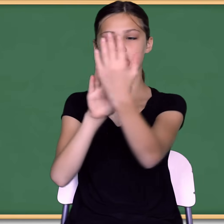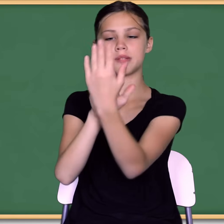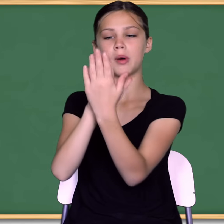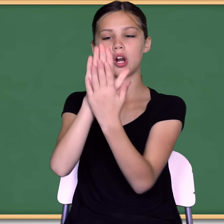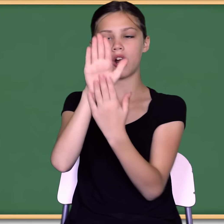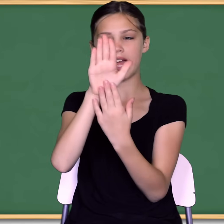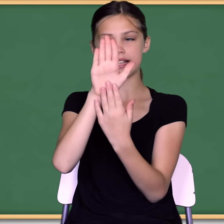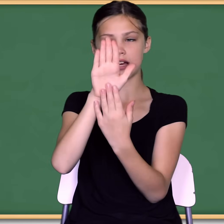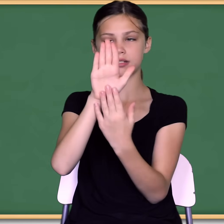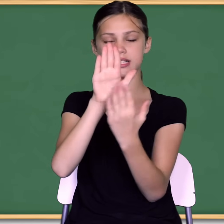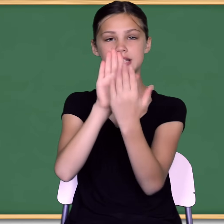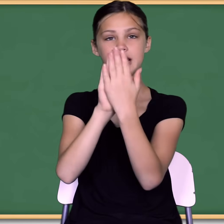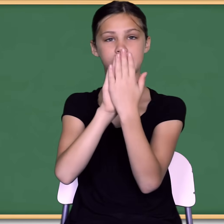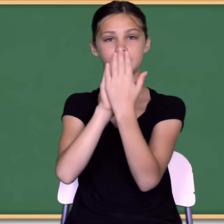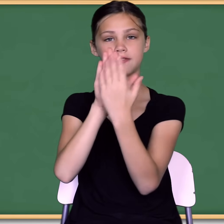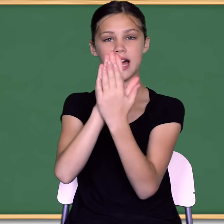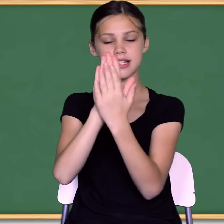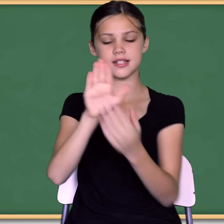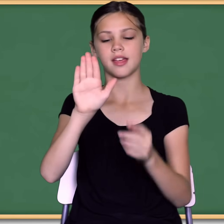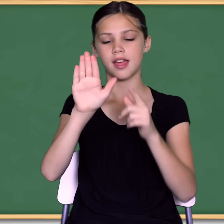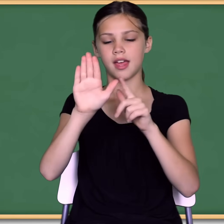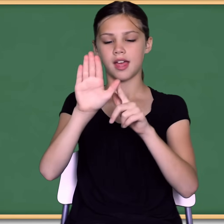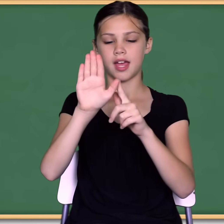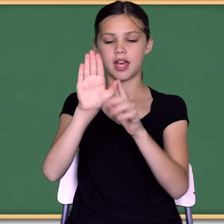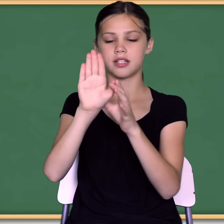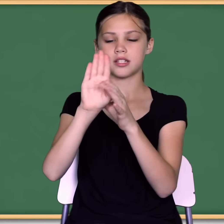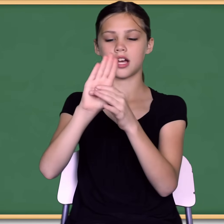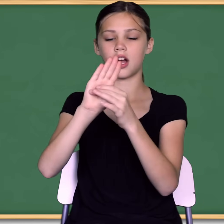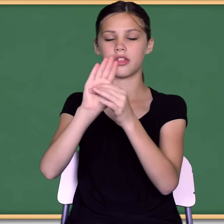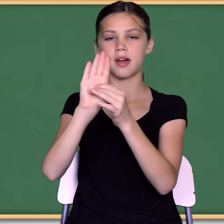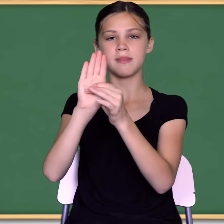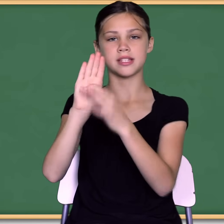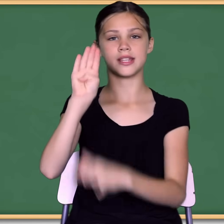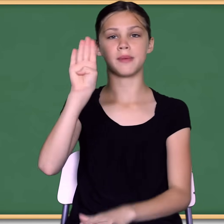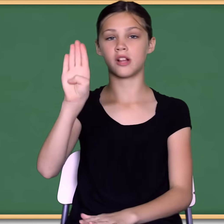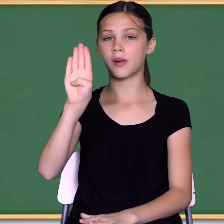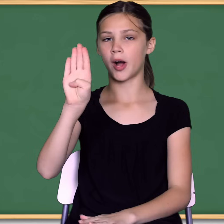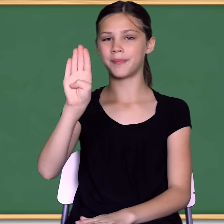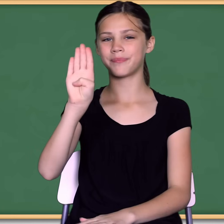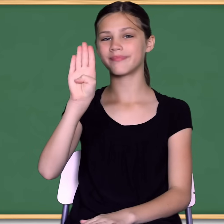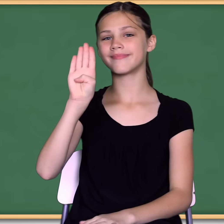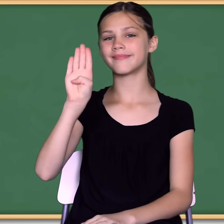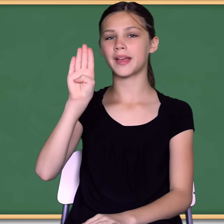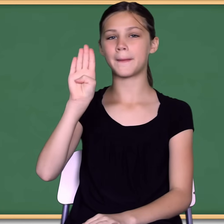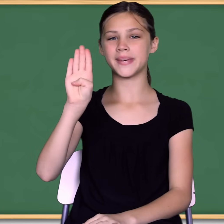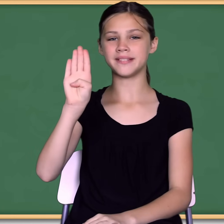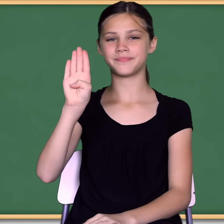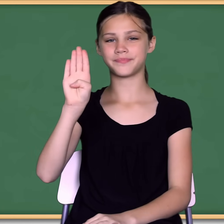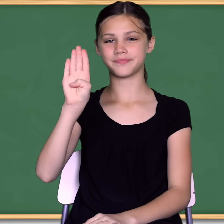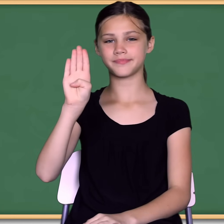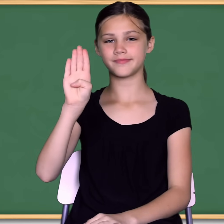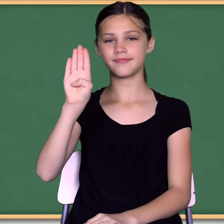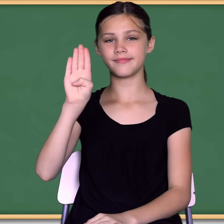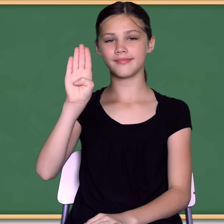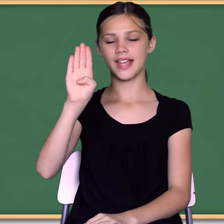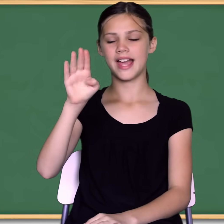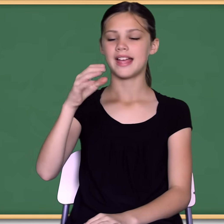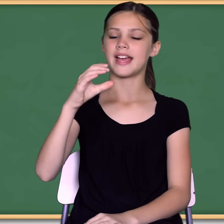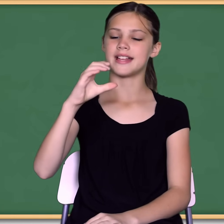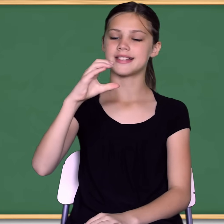just put our hand out like flat and tuck our thumb into the middle of our palm, B. And